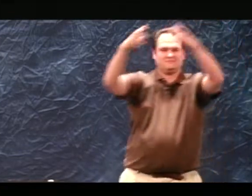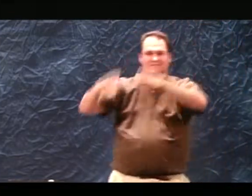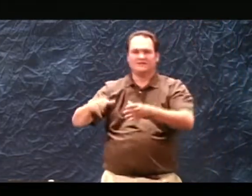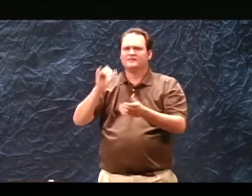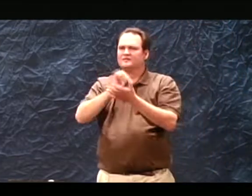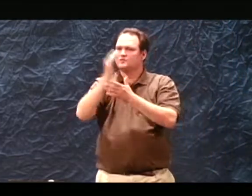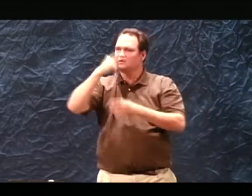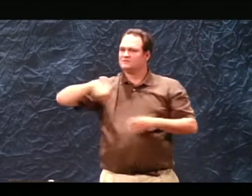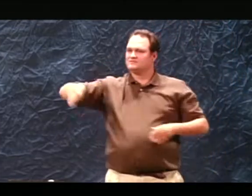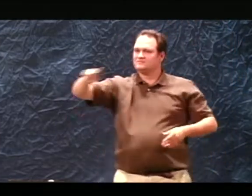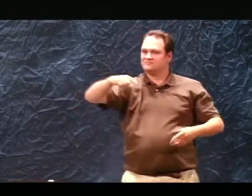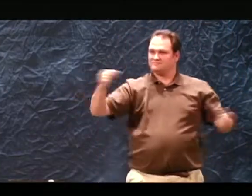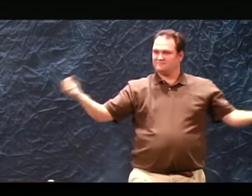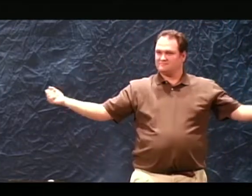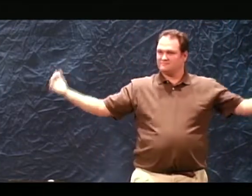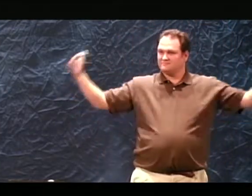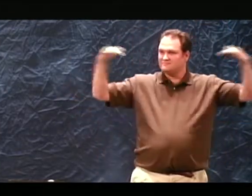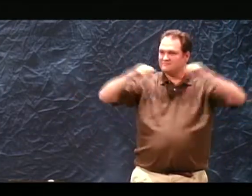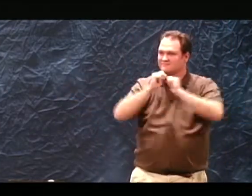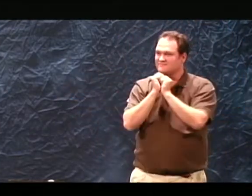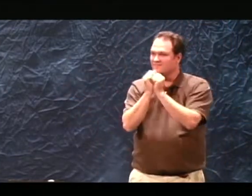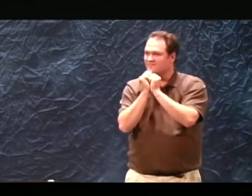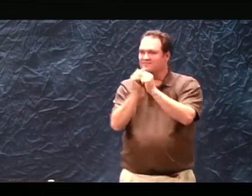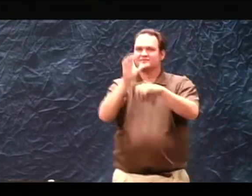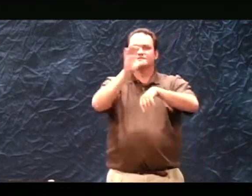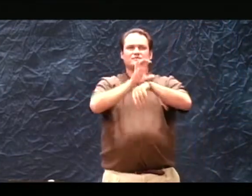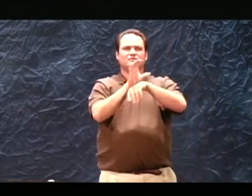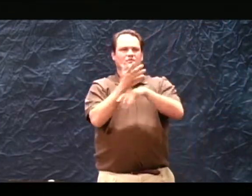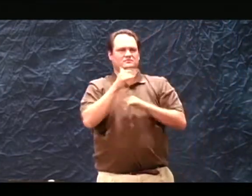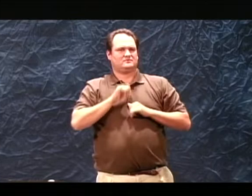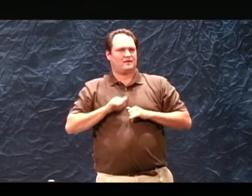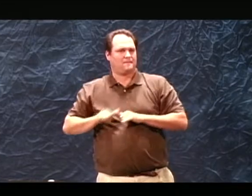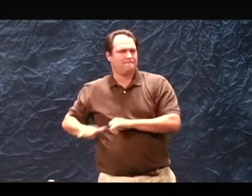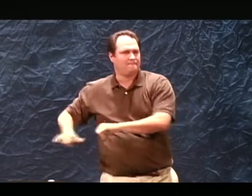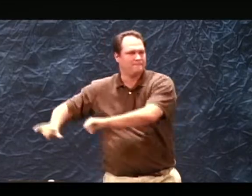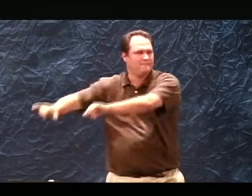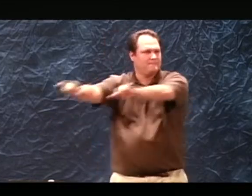god those who are scattered are called and joined together